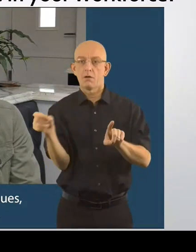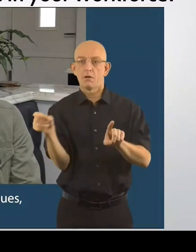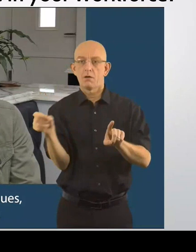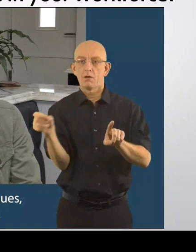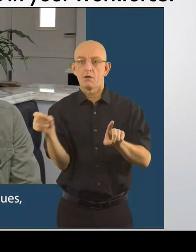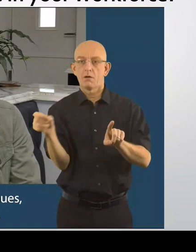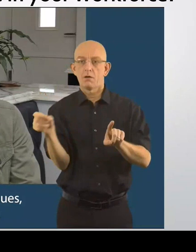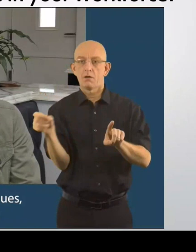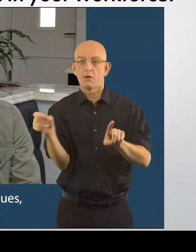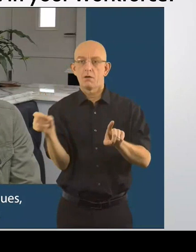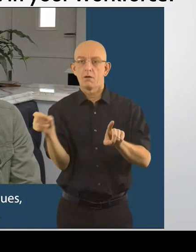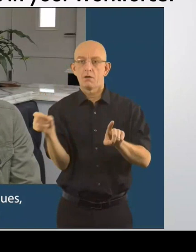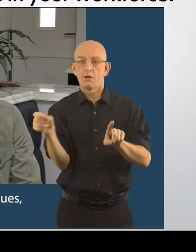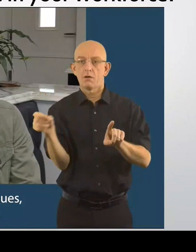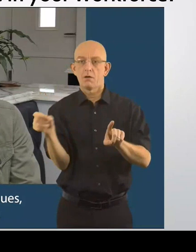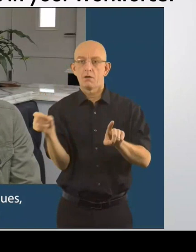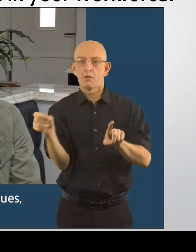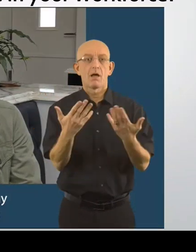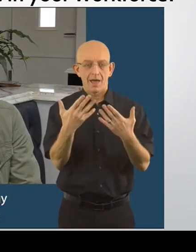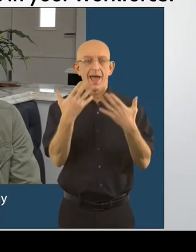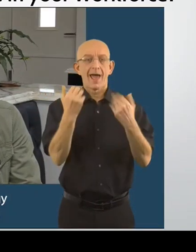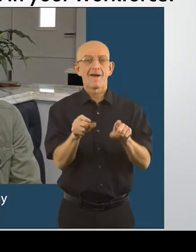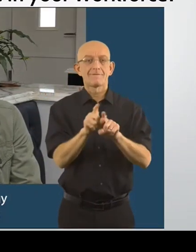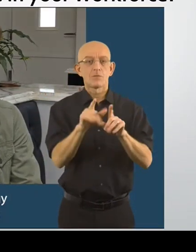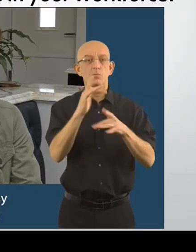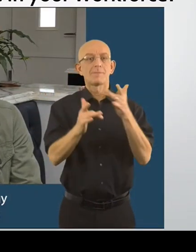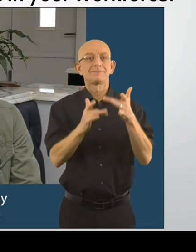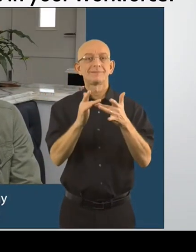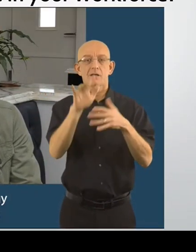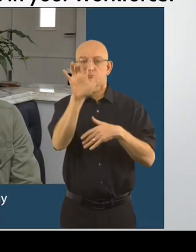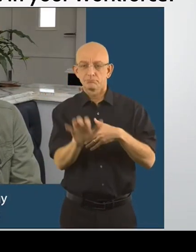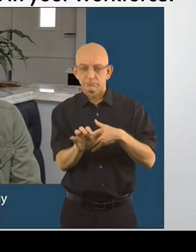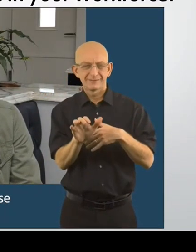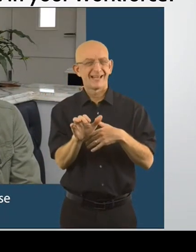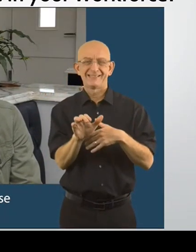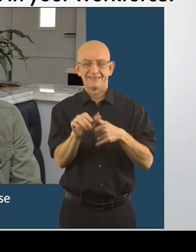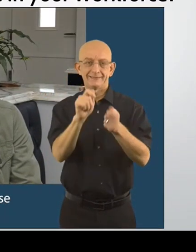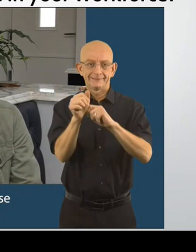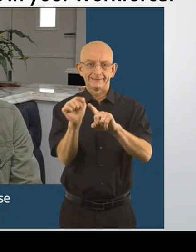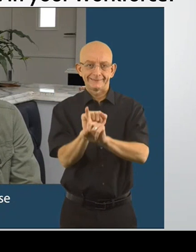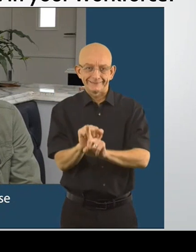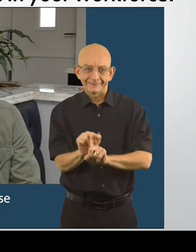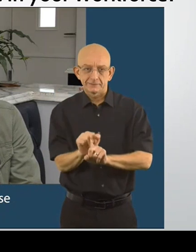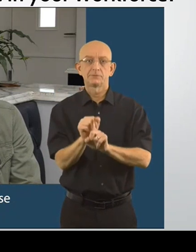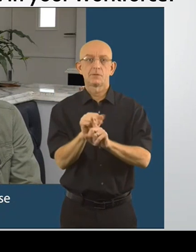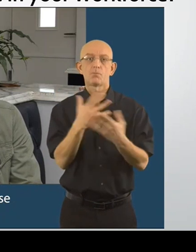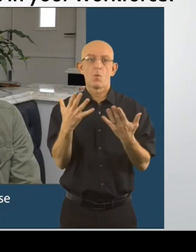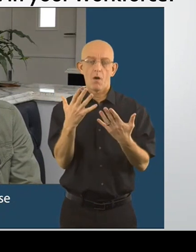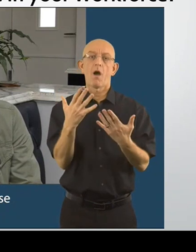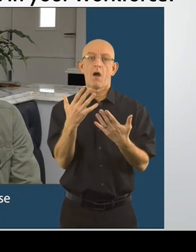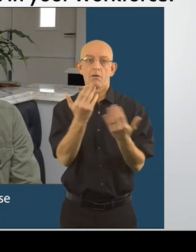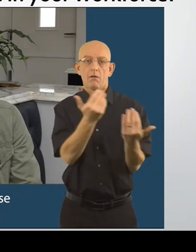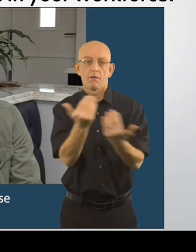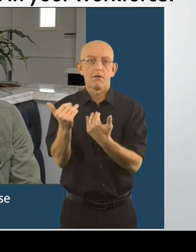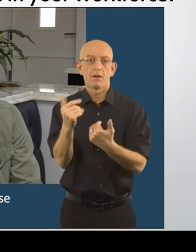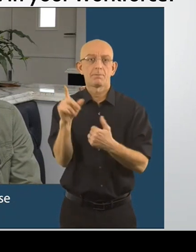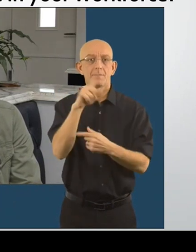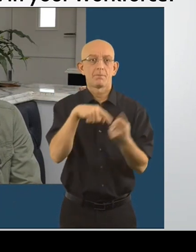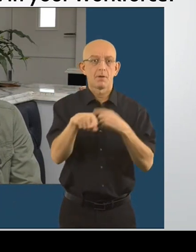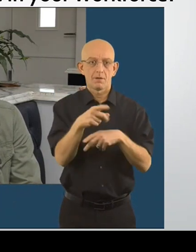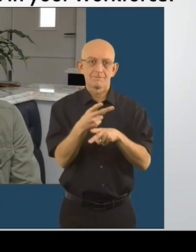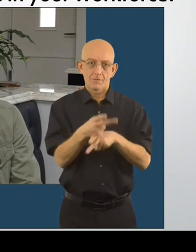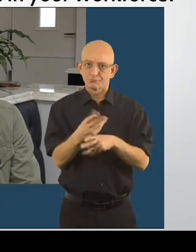so it's easier access for people. We're looking at the terminology we use on the website as well, looking at the case studies we use to try and promote